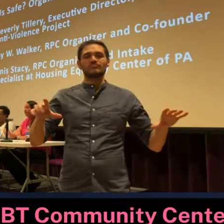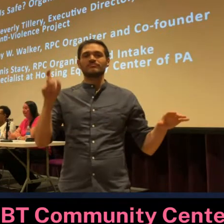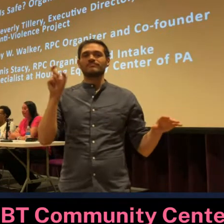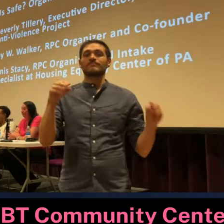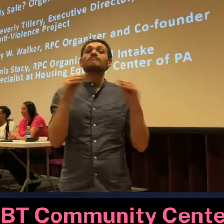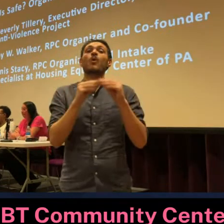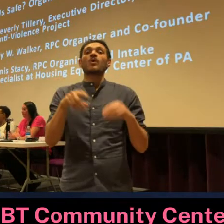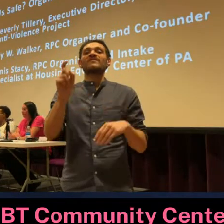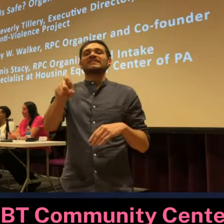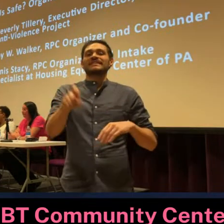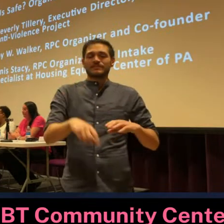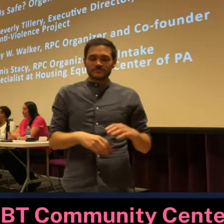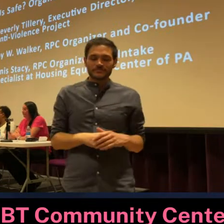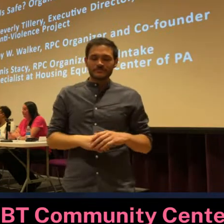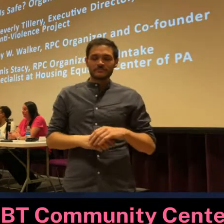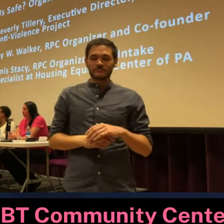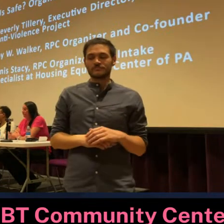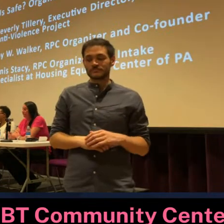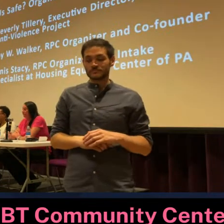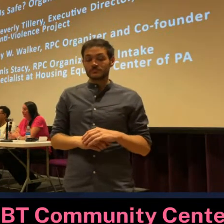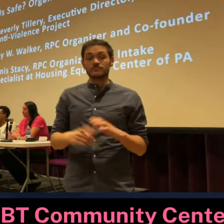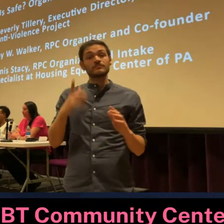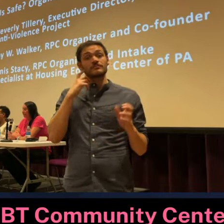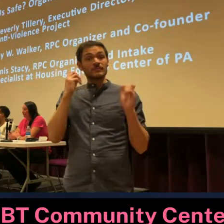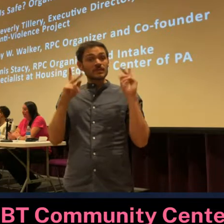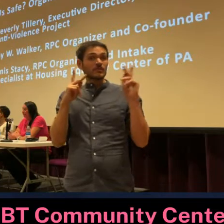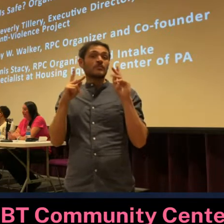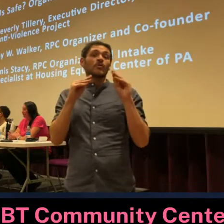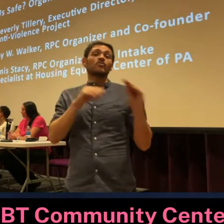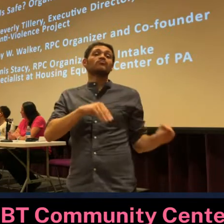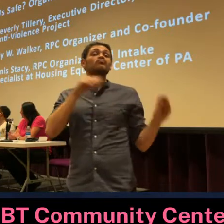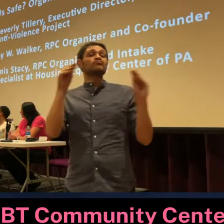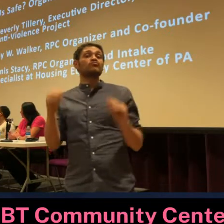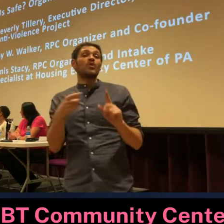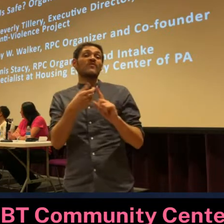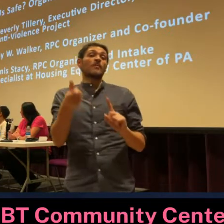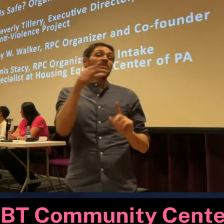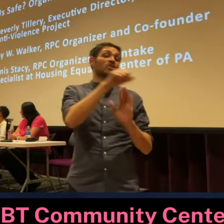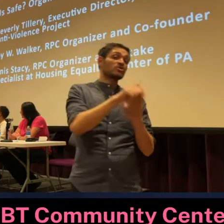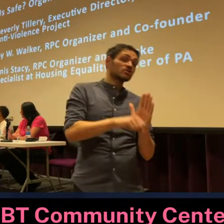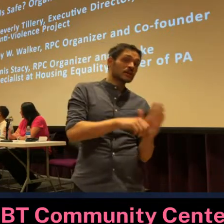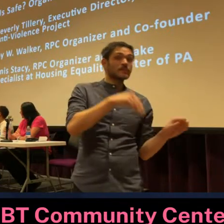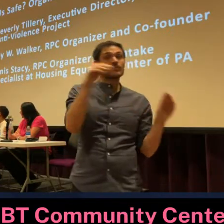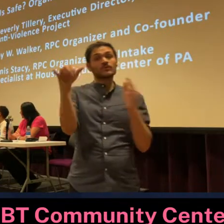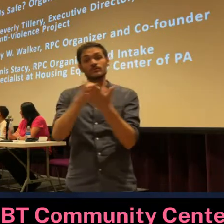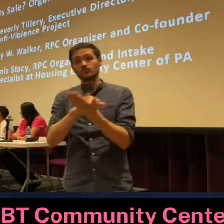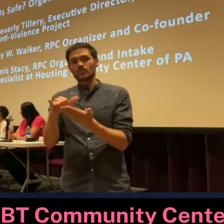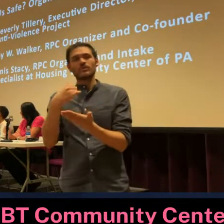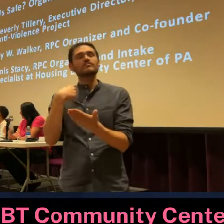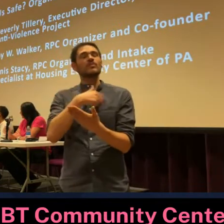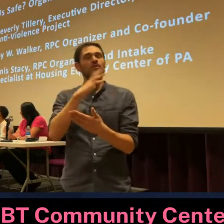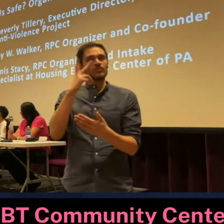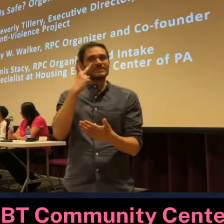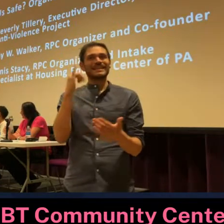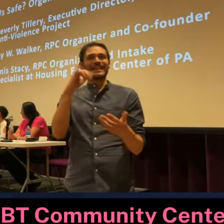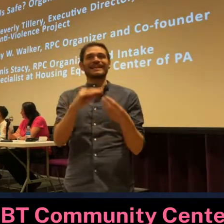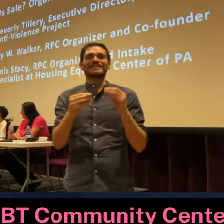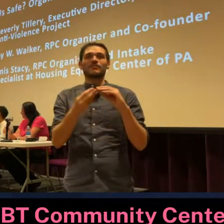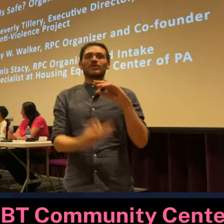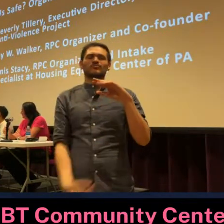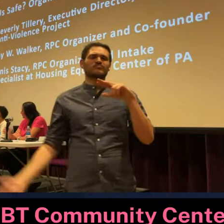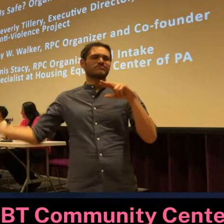as many of us came from some other state to come to New York, we're going to see that number just